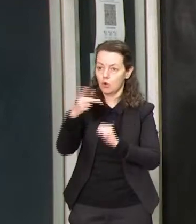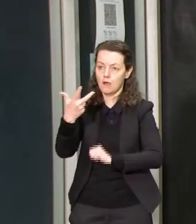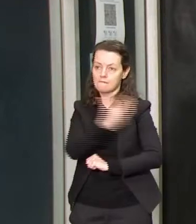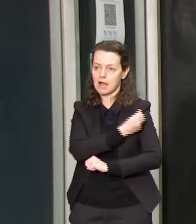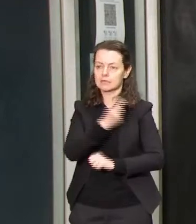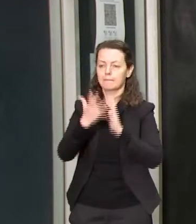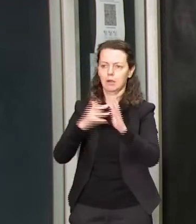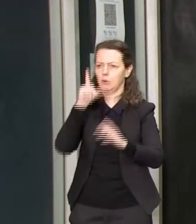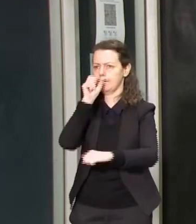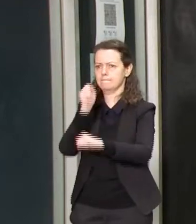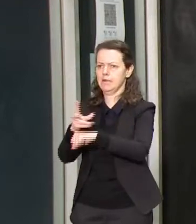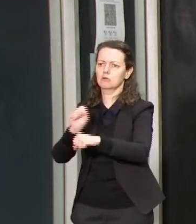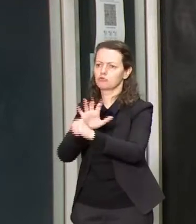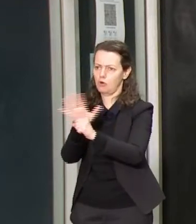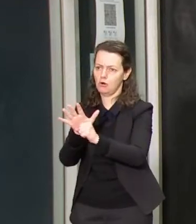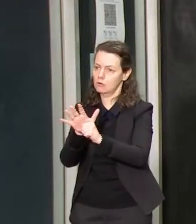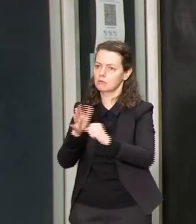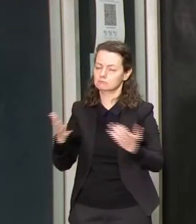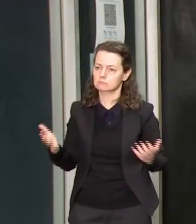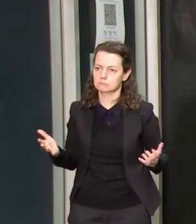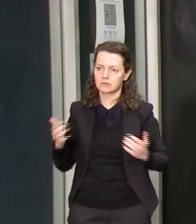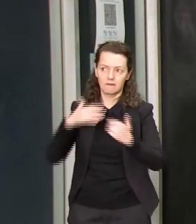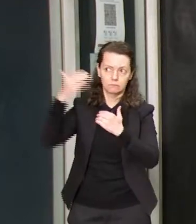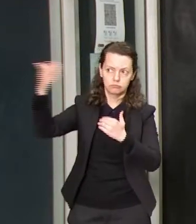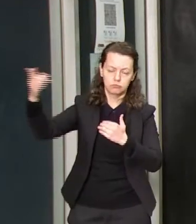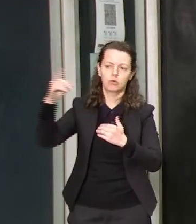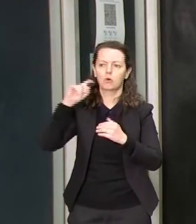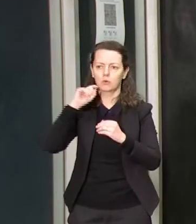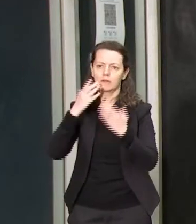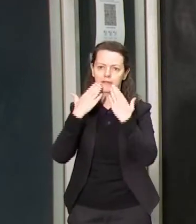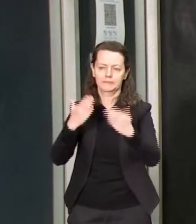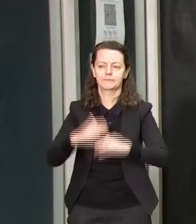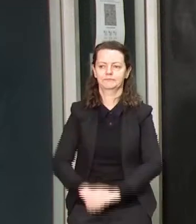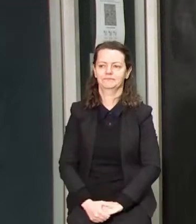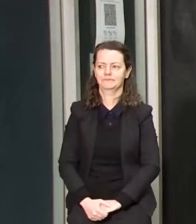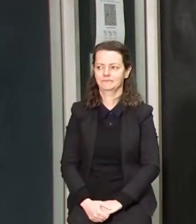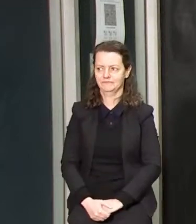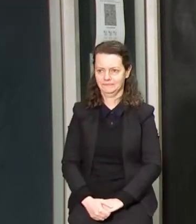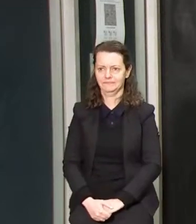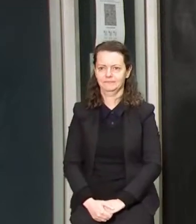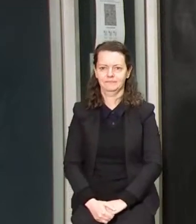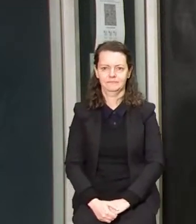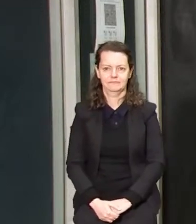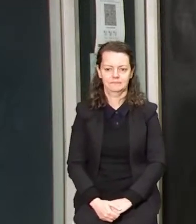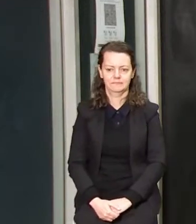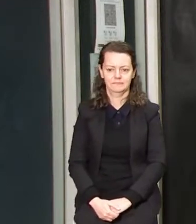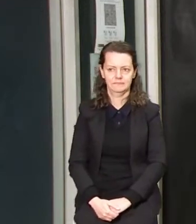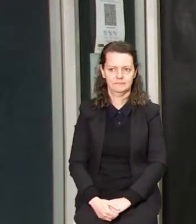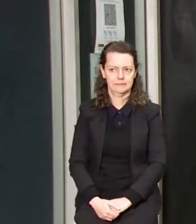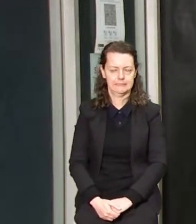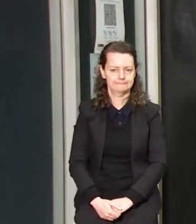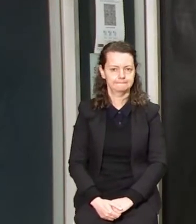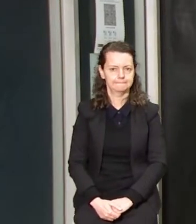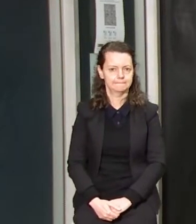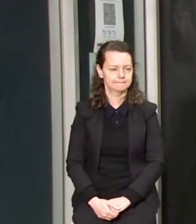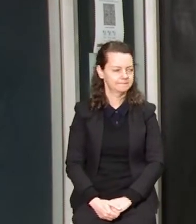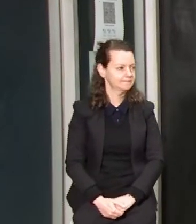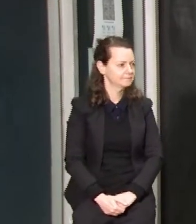And it is our long-term way out of this. Thanks so much. Tim.